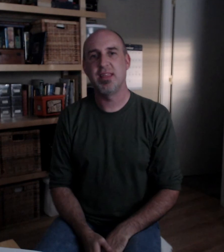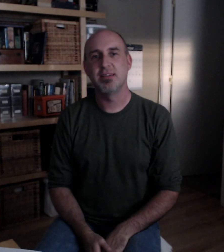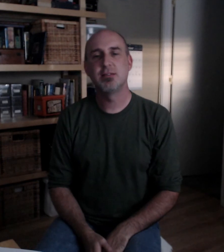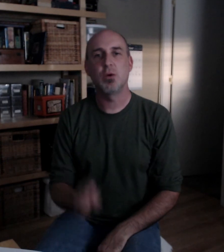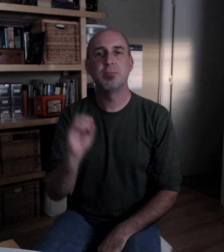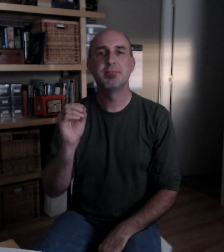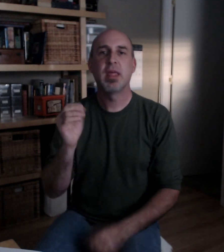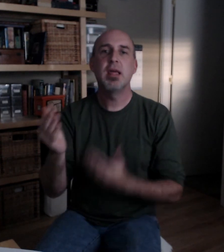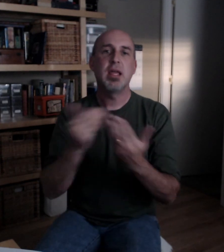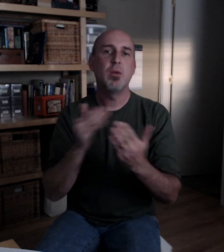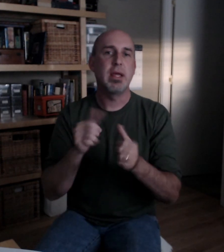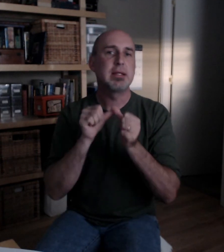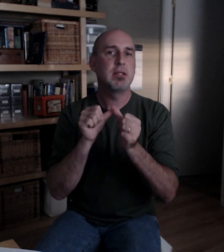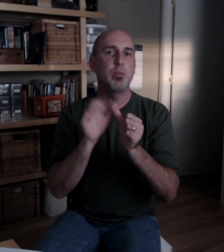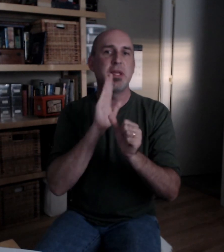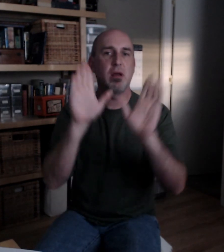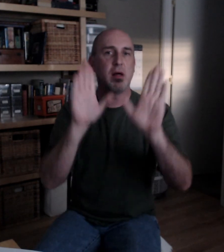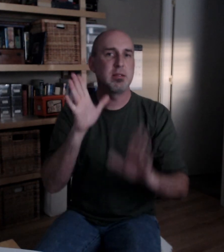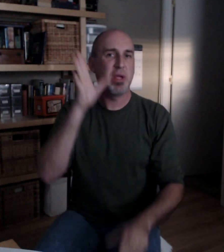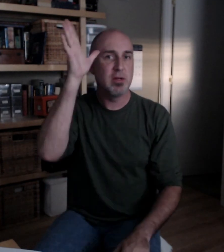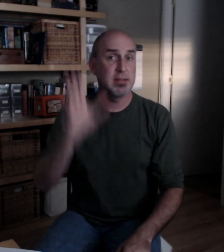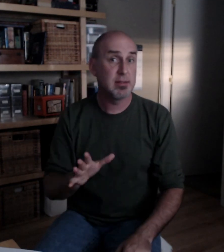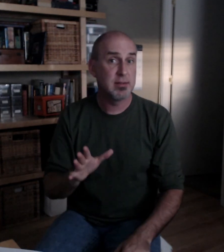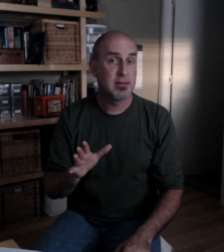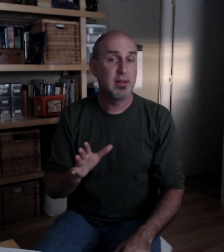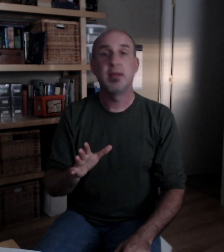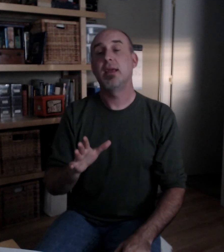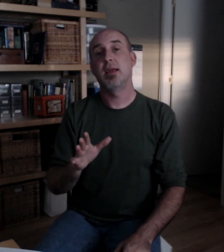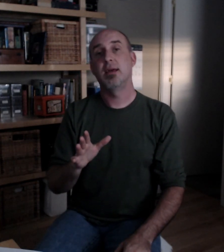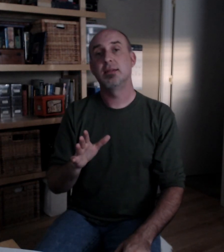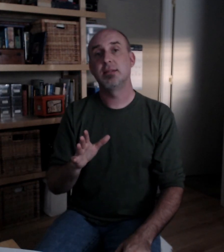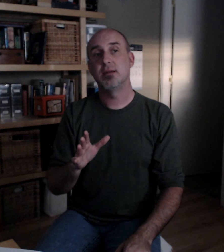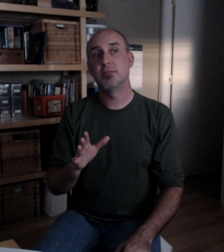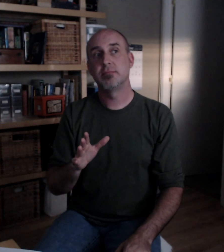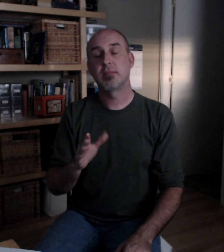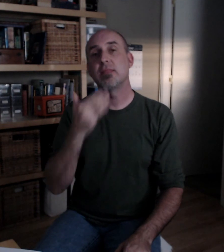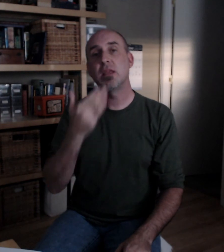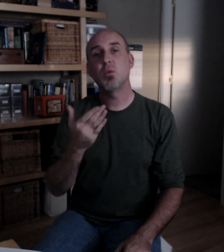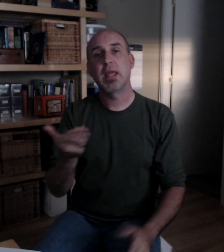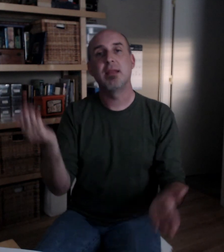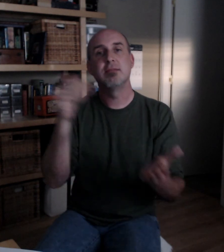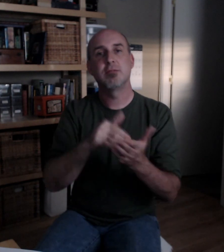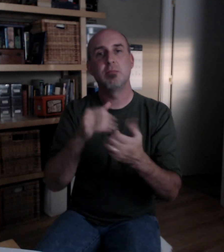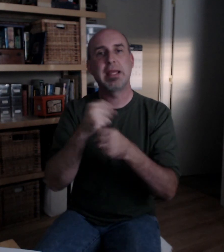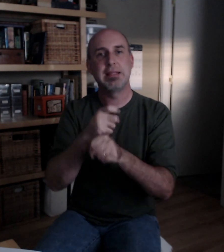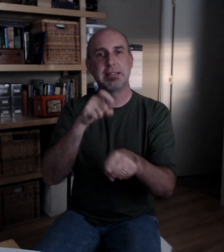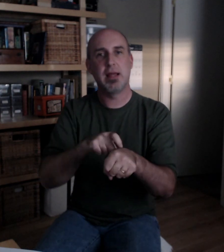thing. So, anyway, continue being awesome parents, and thank you again for making the time